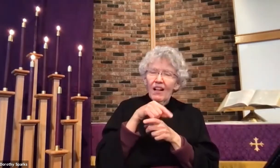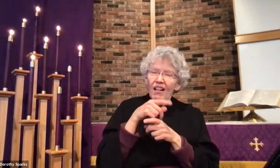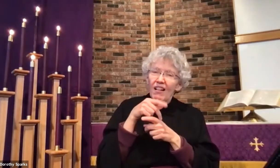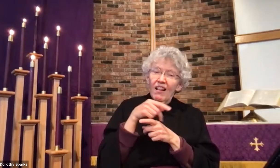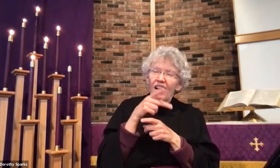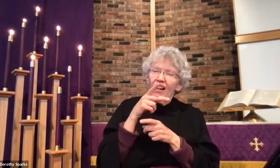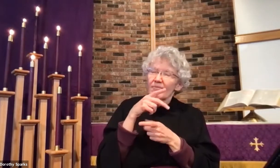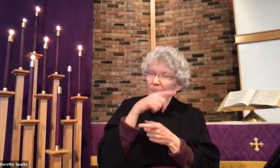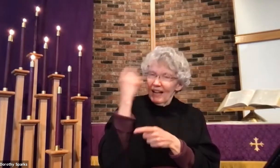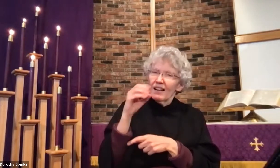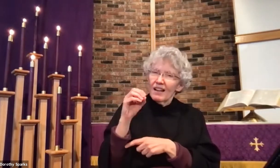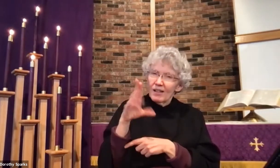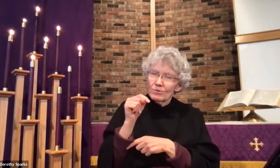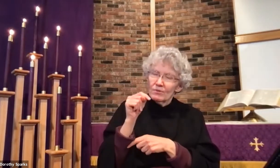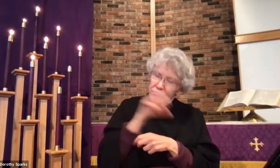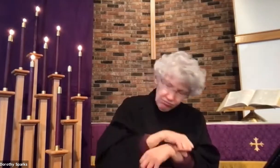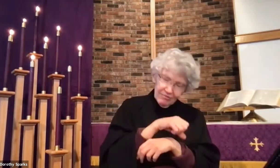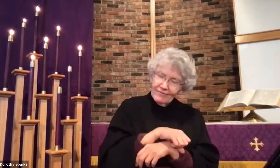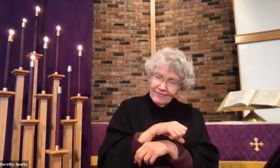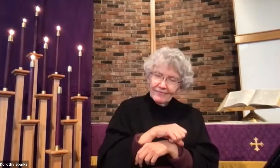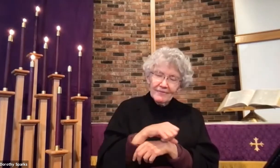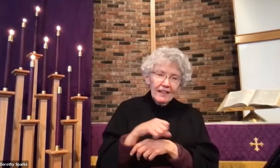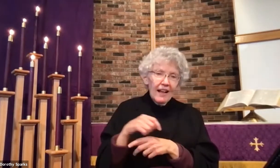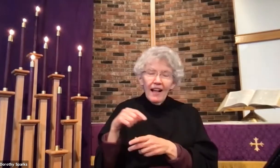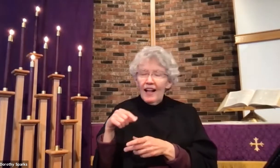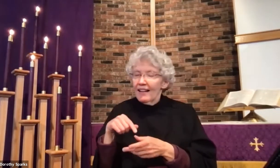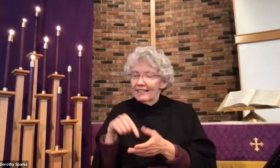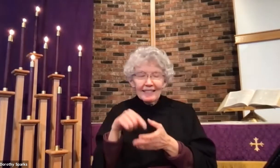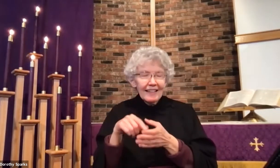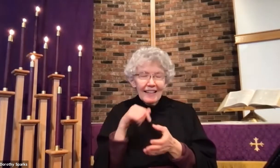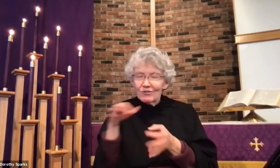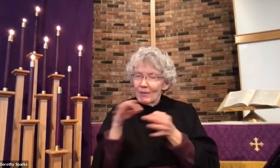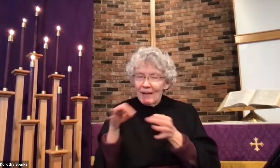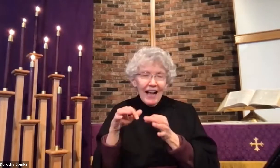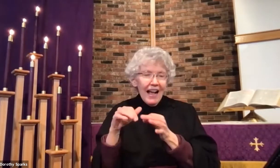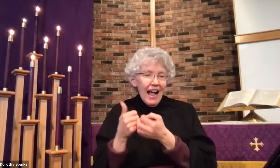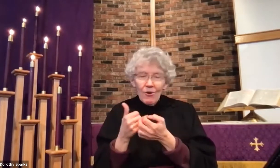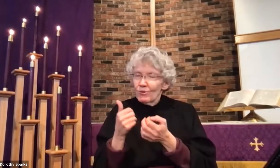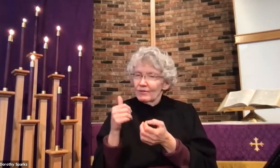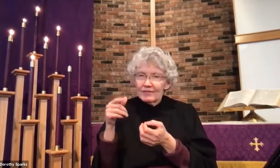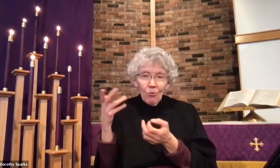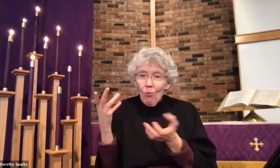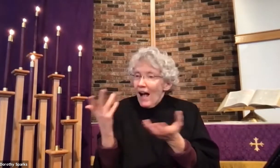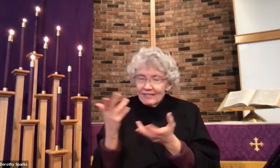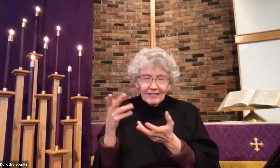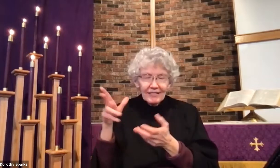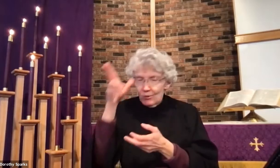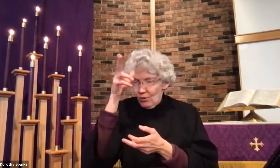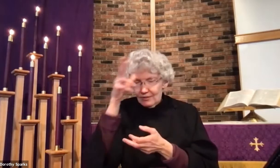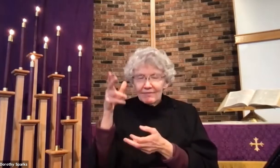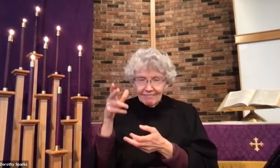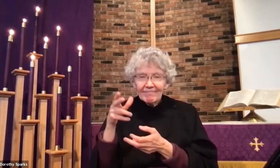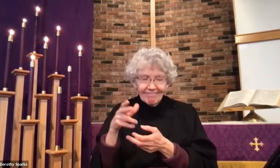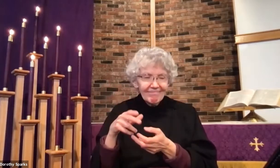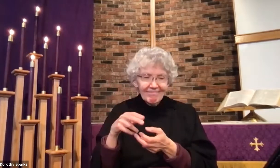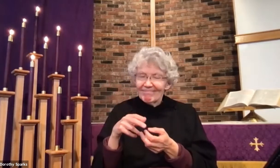withstood this abuse, and he continued to peck away at her until she passed out. Now, I don't